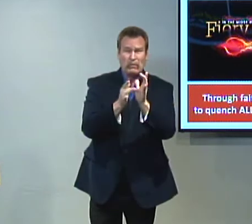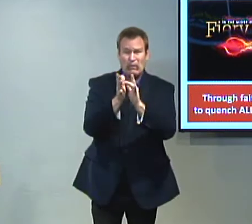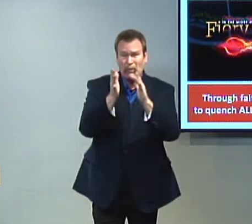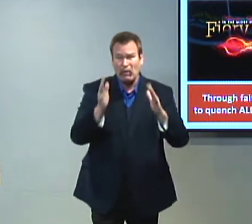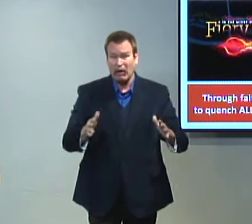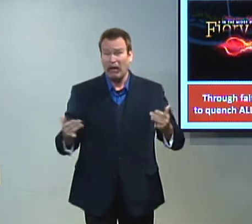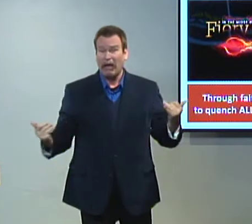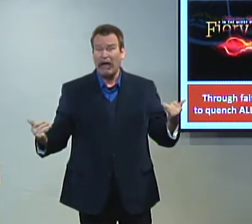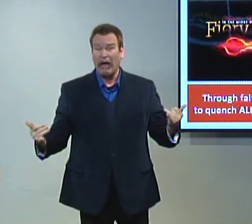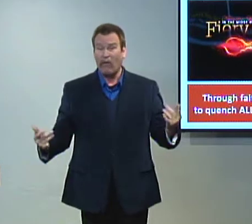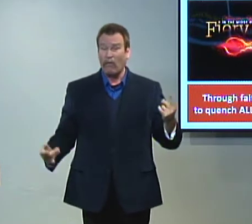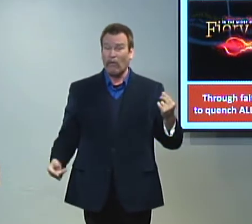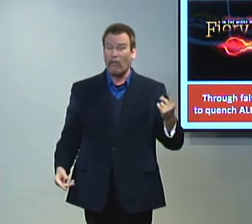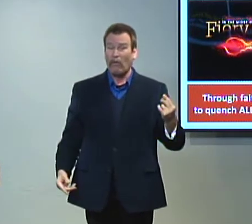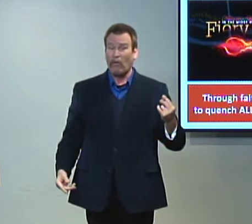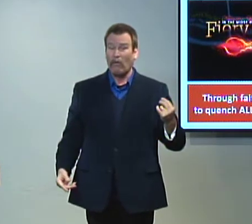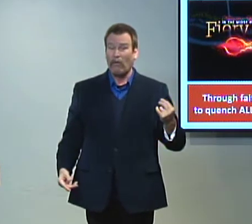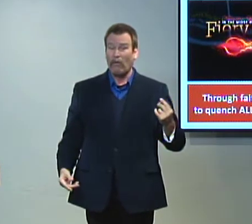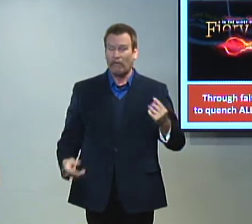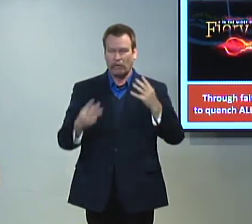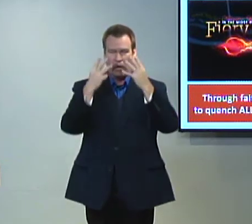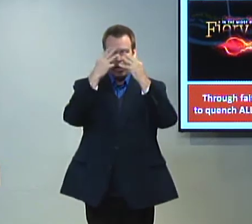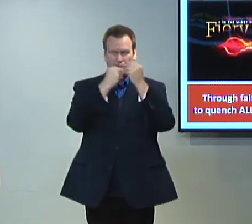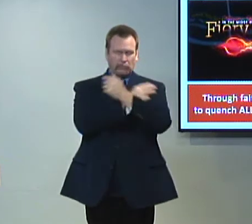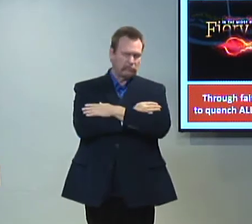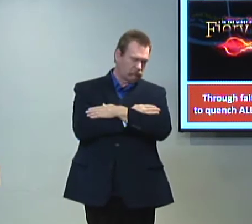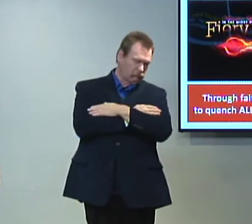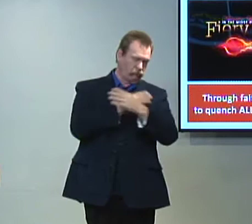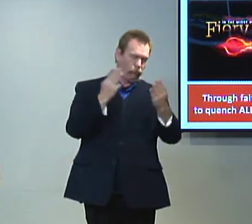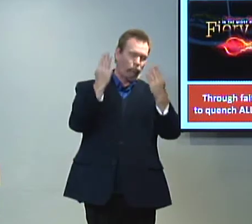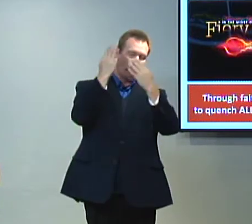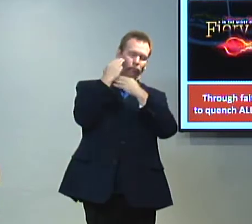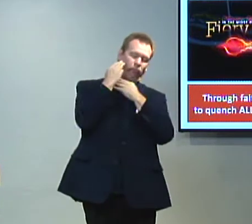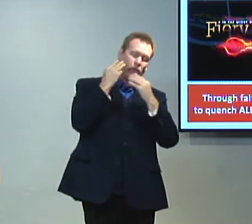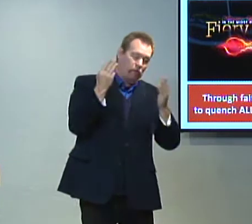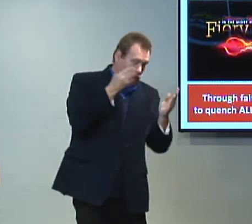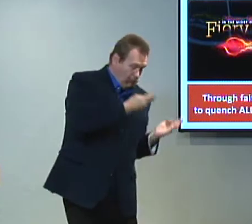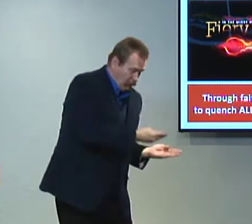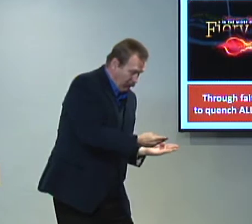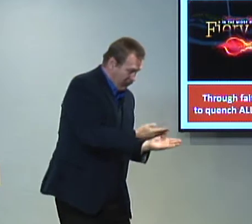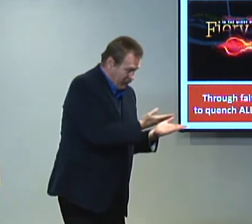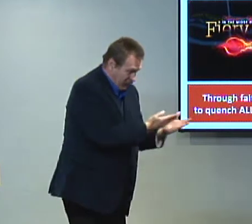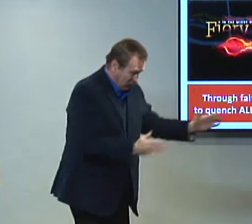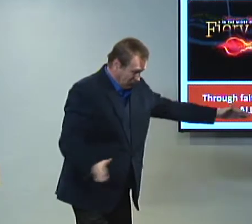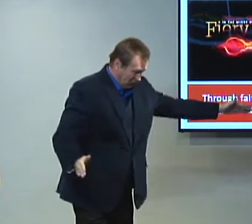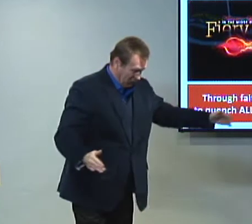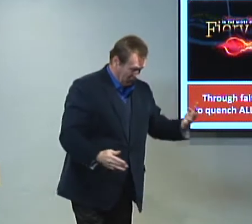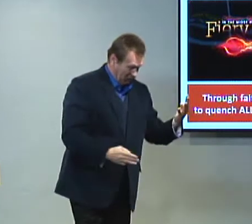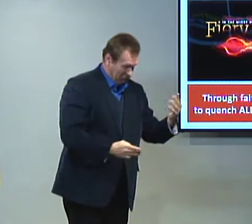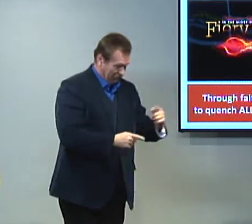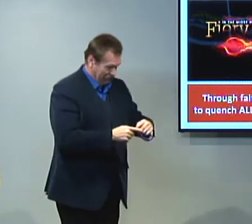are looking to the day when Christ will come. We should not be sleeping, we should not be,